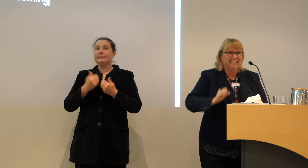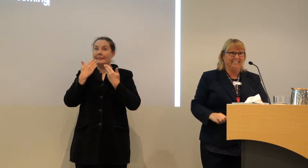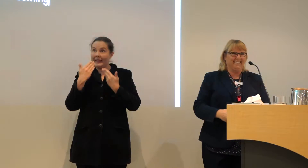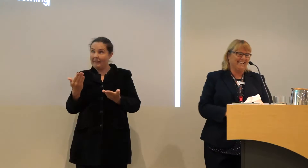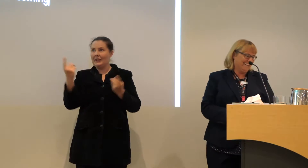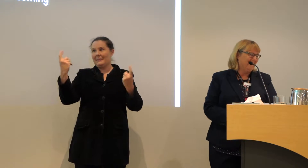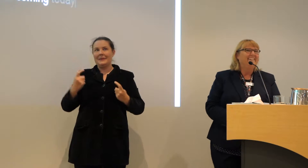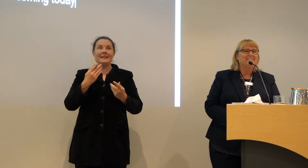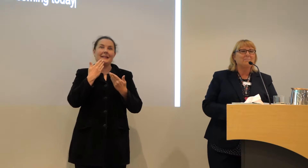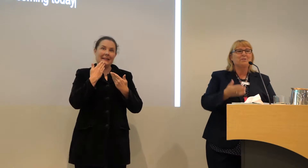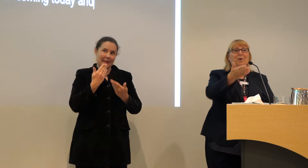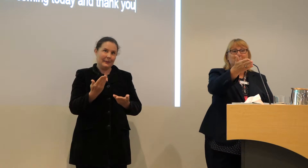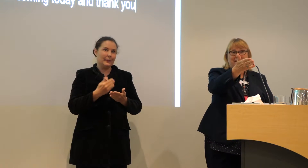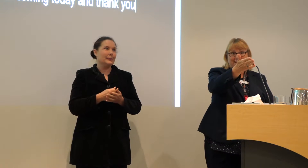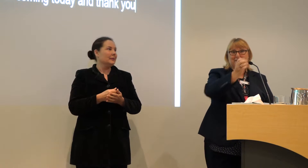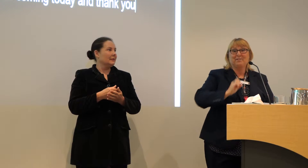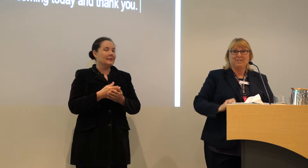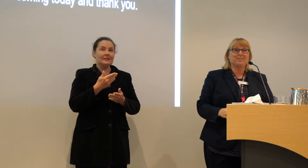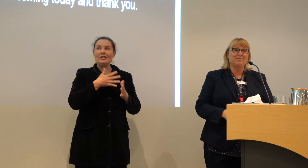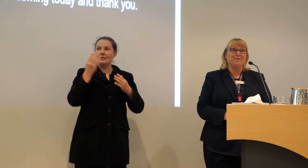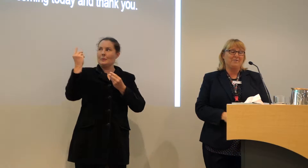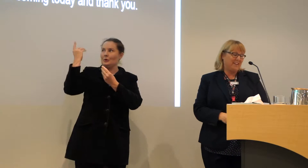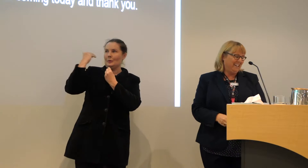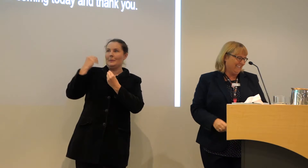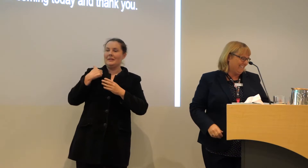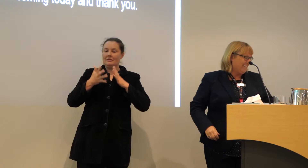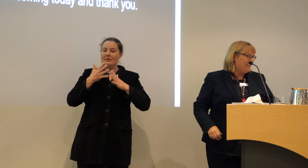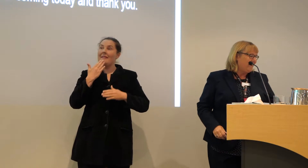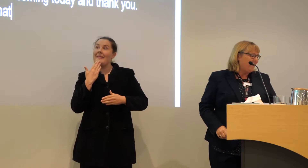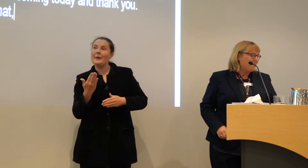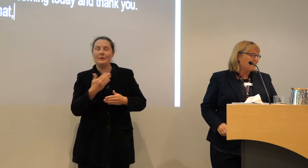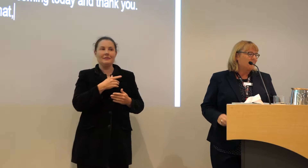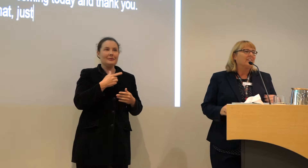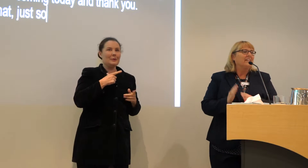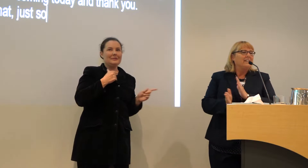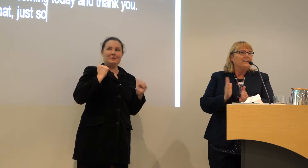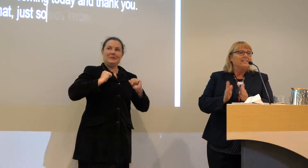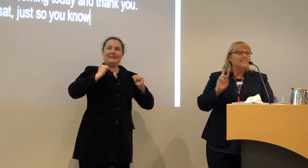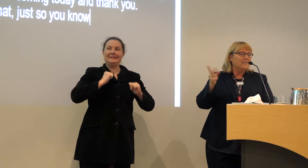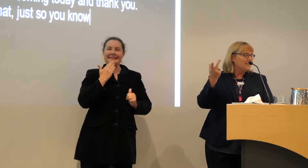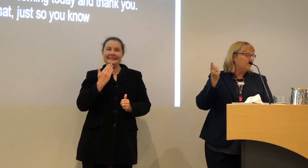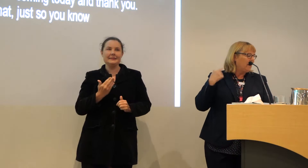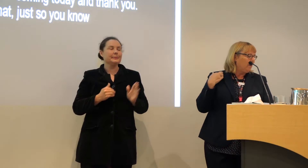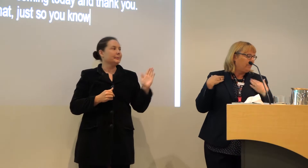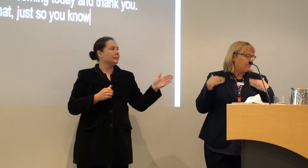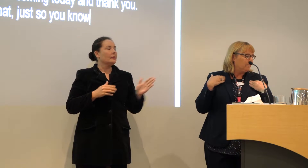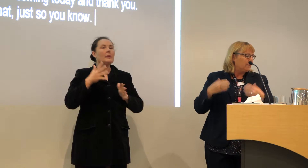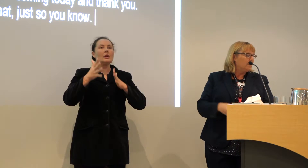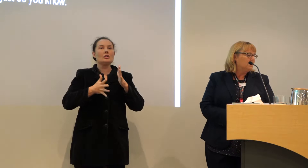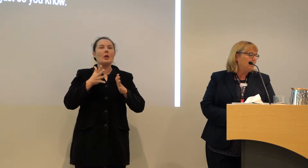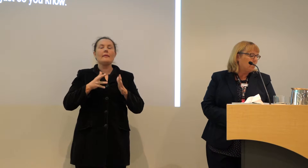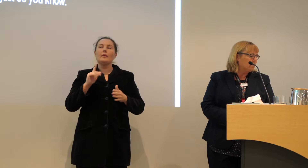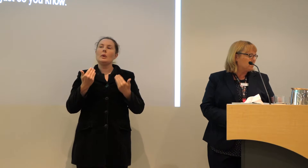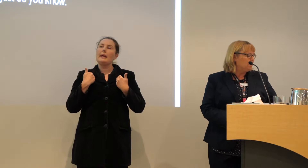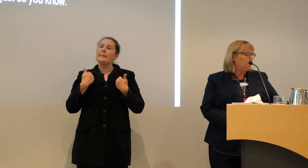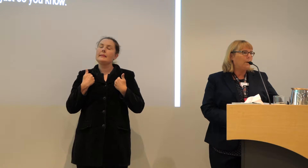you. Someone taught me that, so just so you know. Signs for Health is